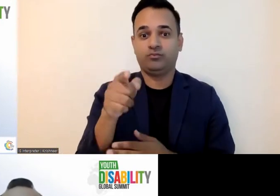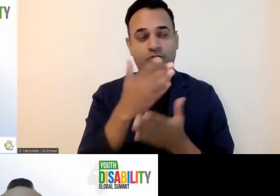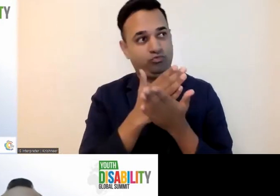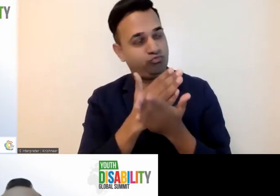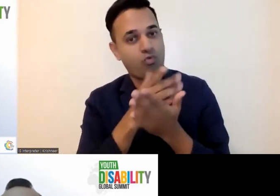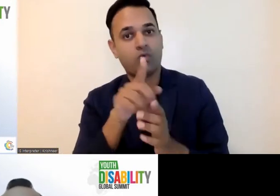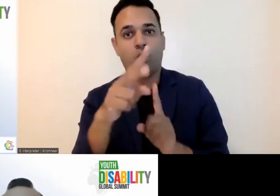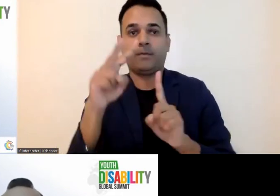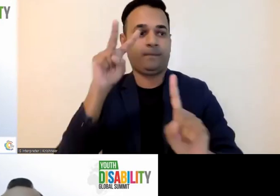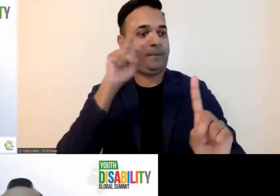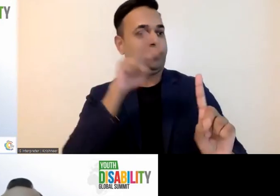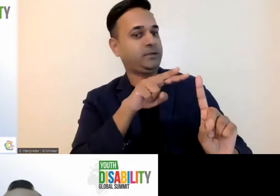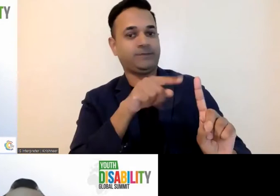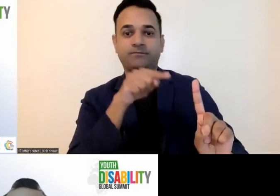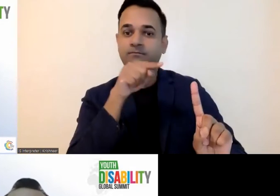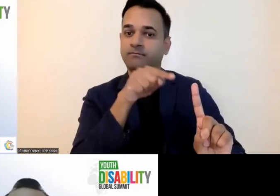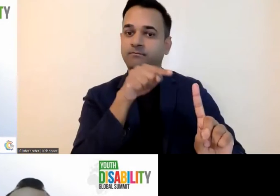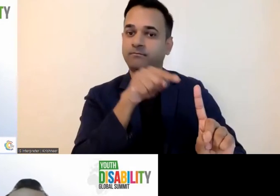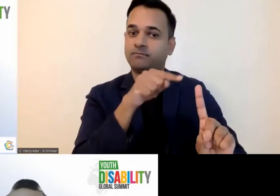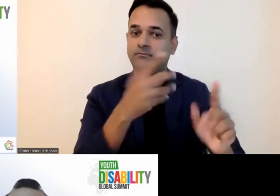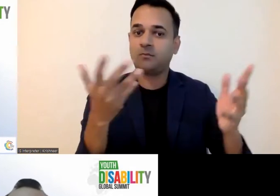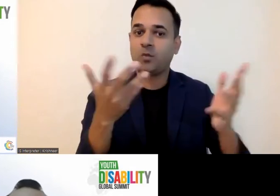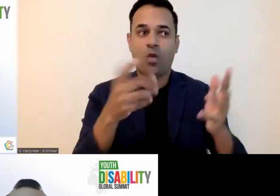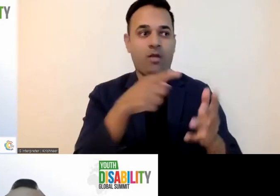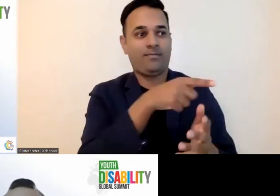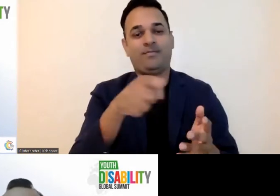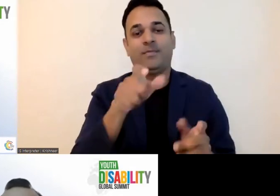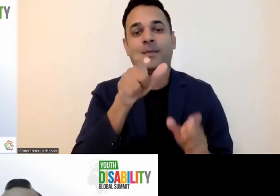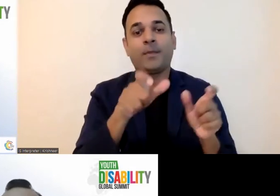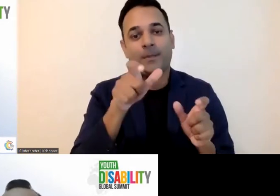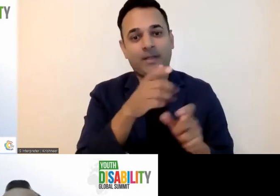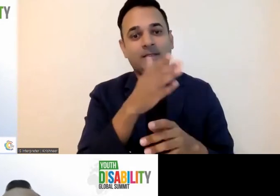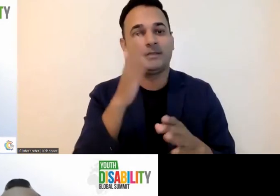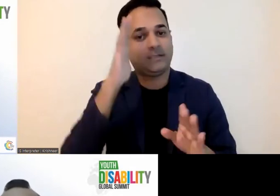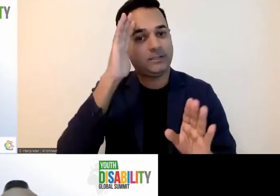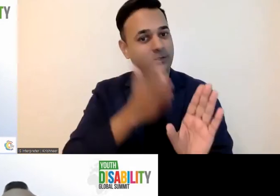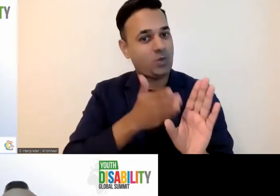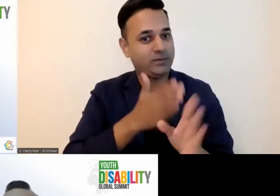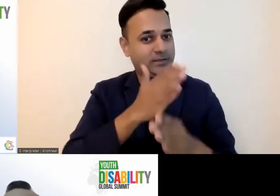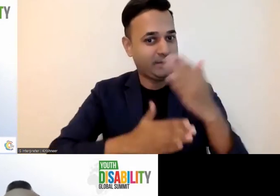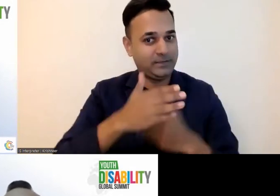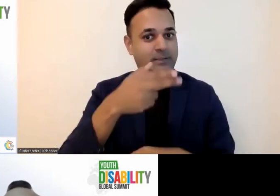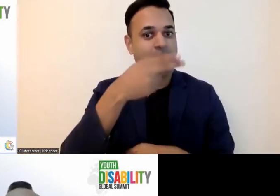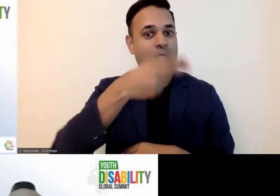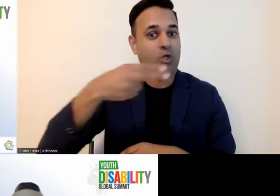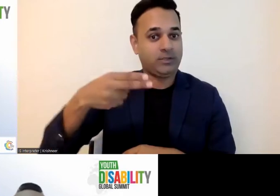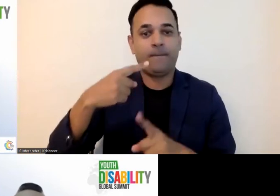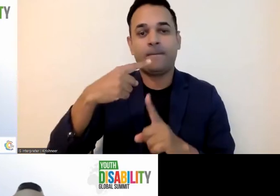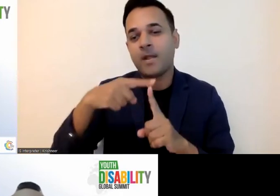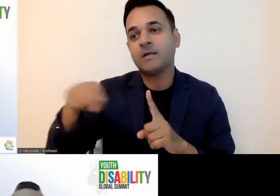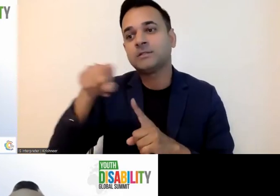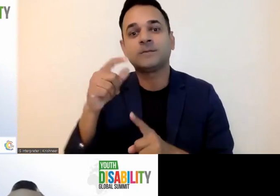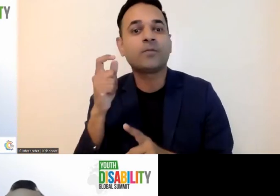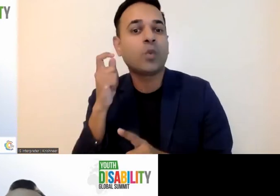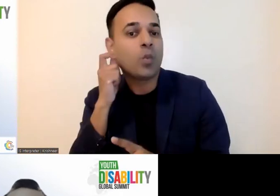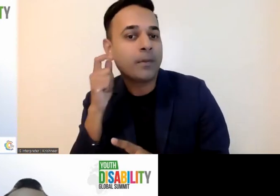think there is a dire need to, you know, aware the governments, the society on deinstitutionalization, and promote